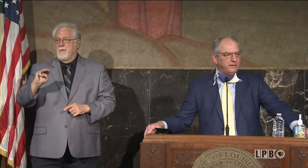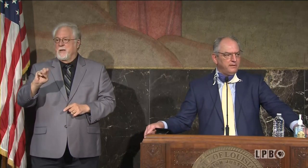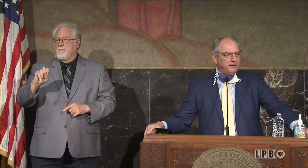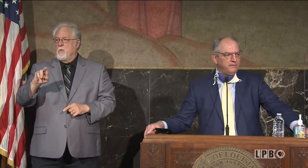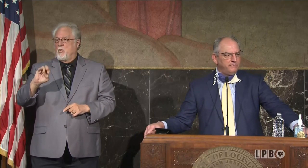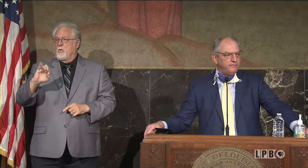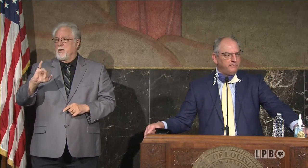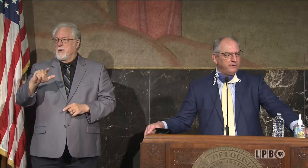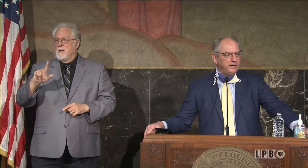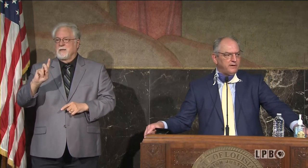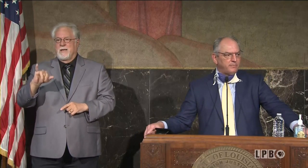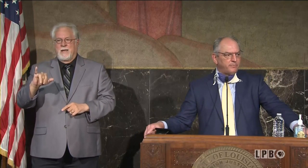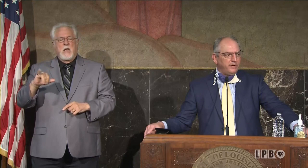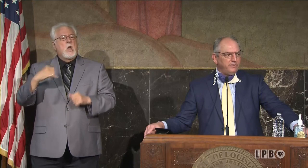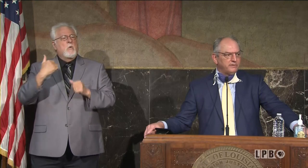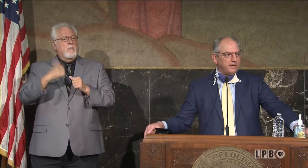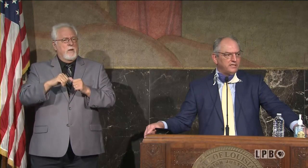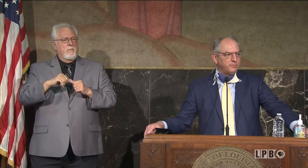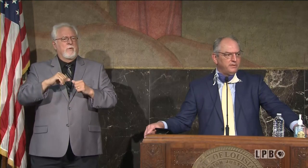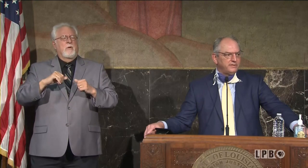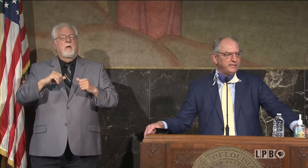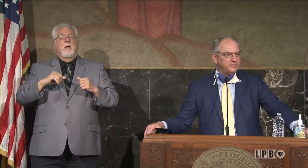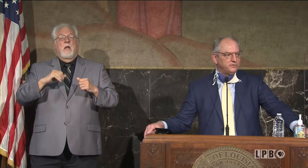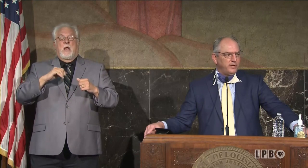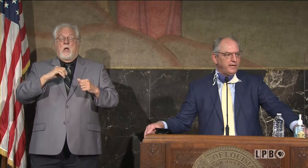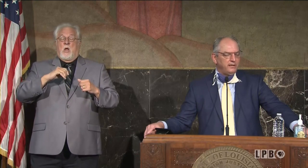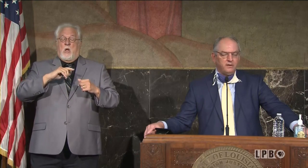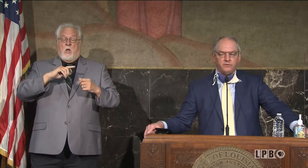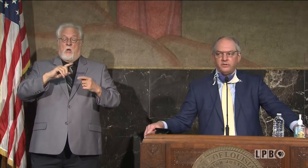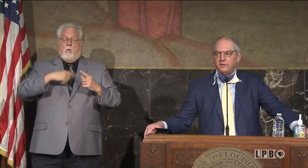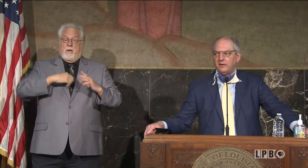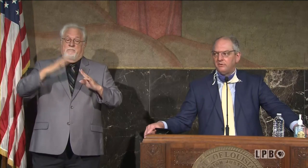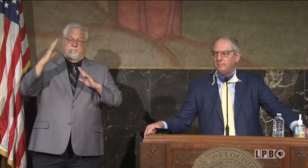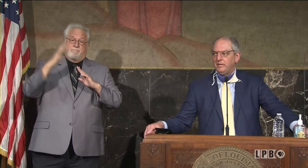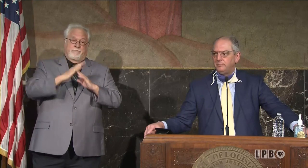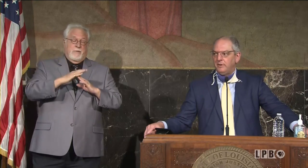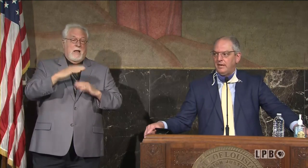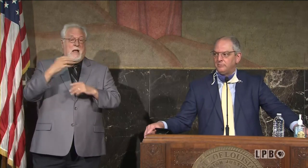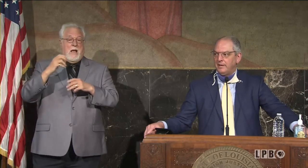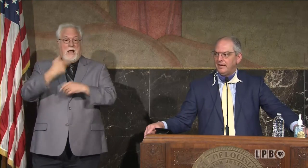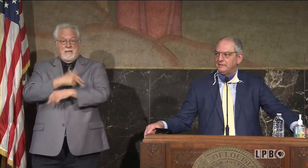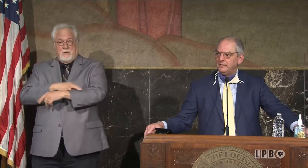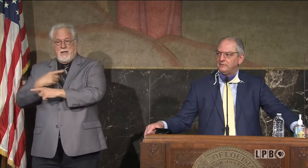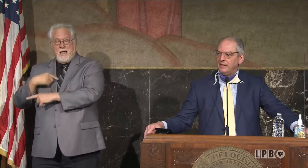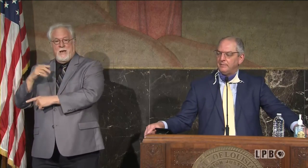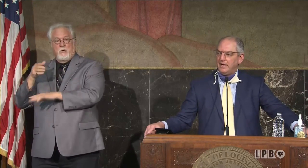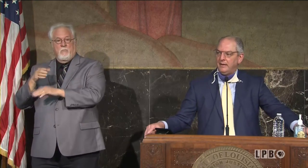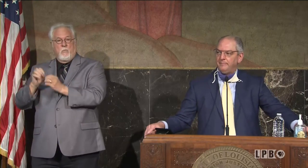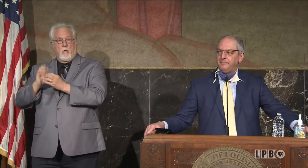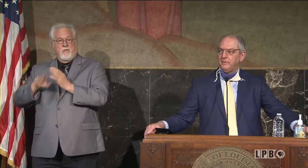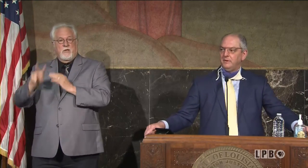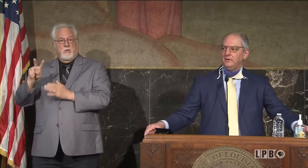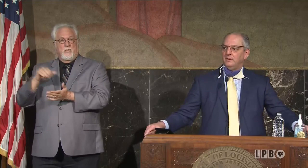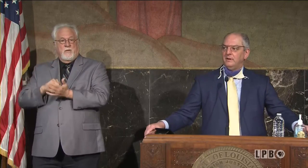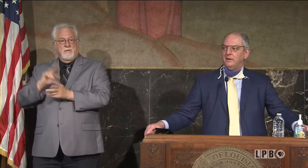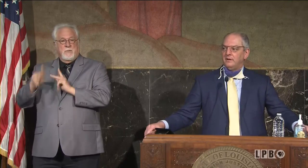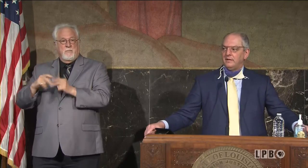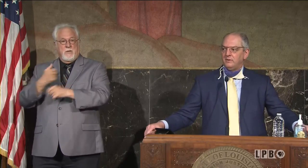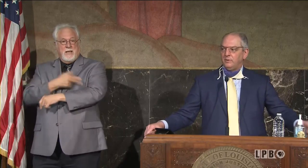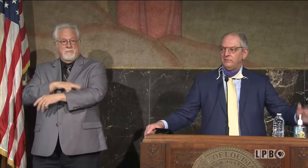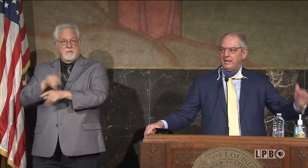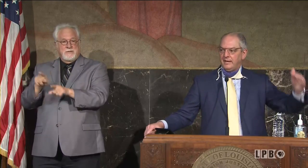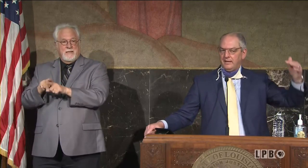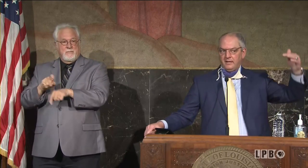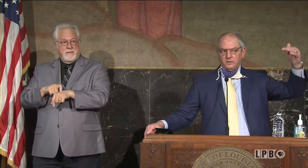peak of our previous hospitalizations, we had over 2,000 people hospitalized at the same time